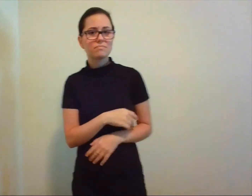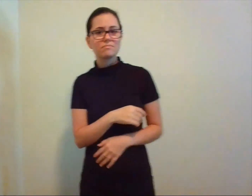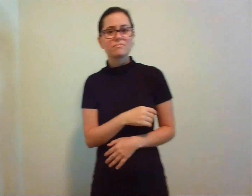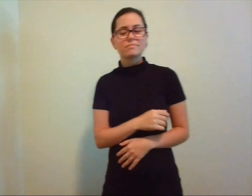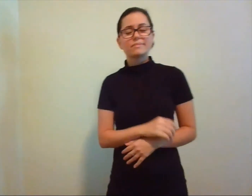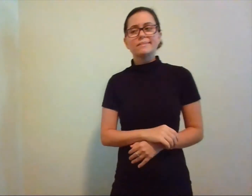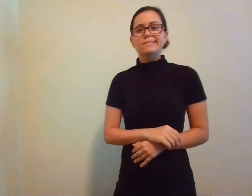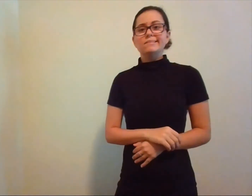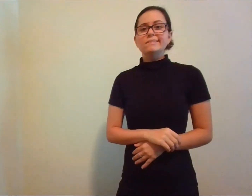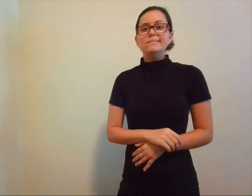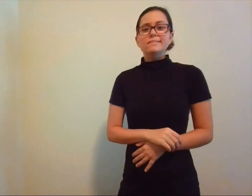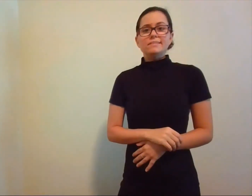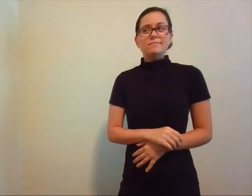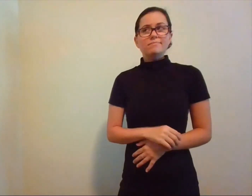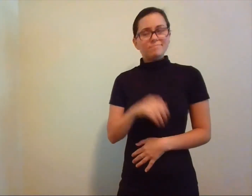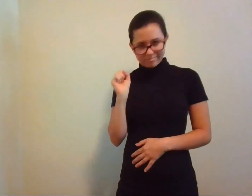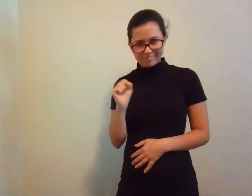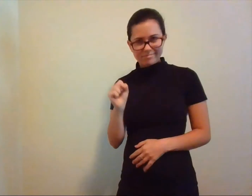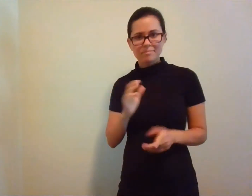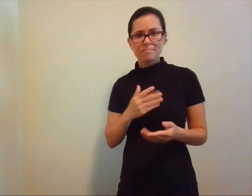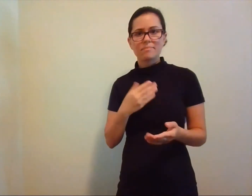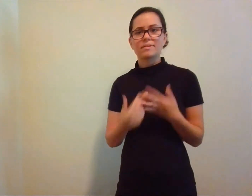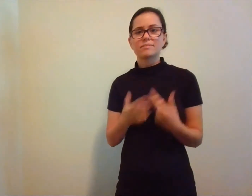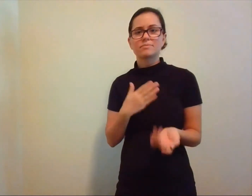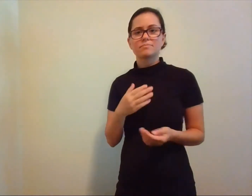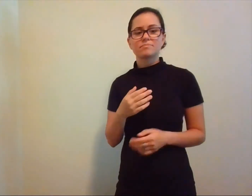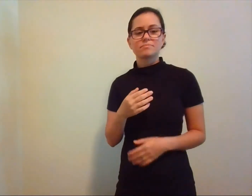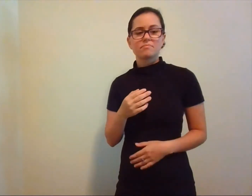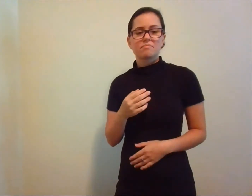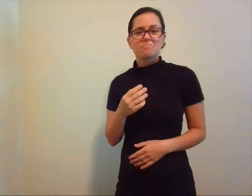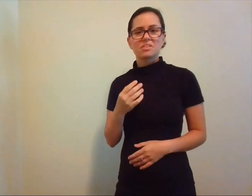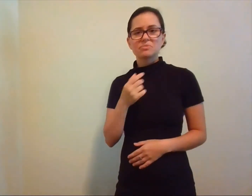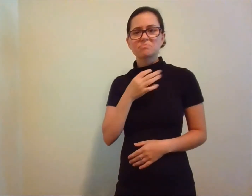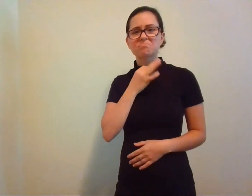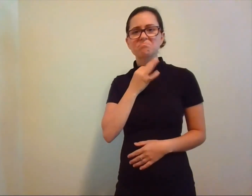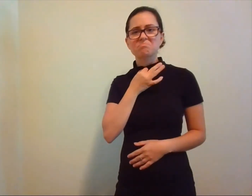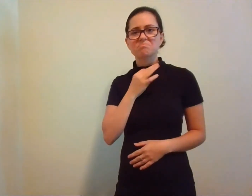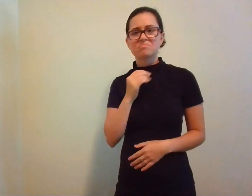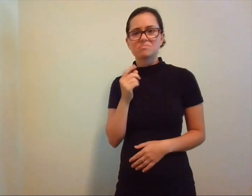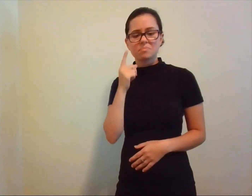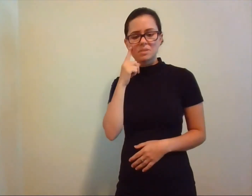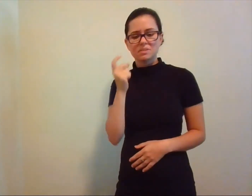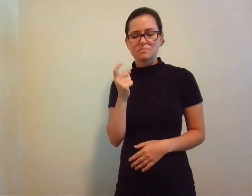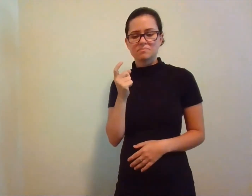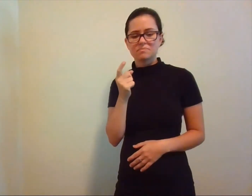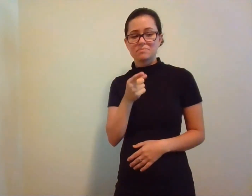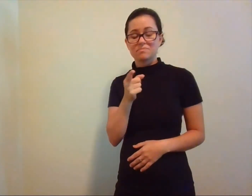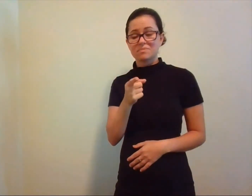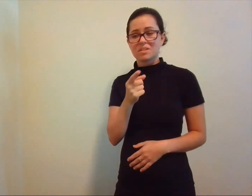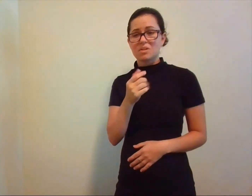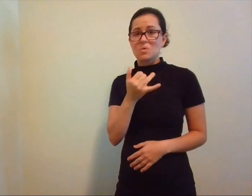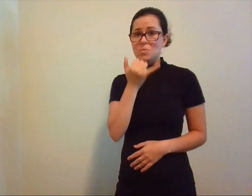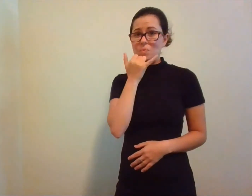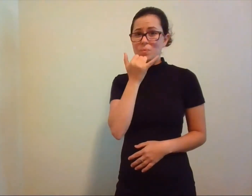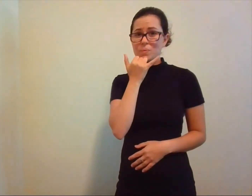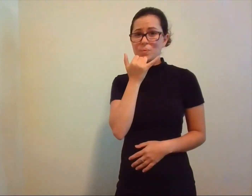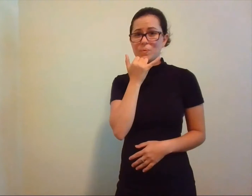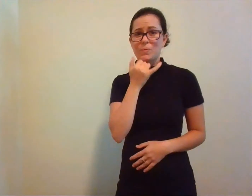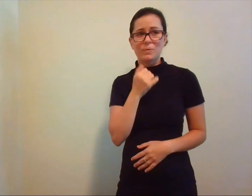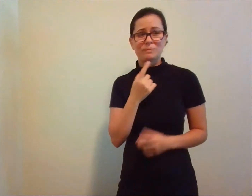did, and the conclusions, potentially rightfully so, that people came to about him because of the thing that he did. That's